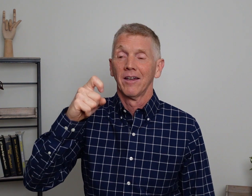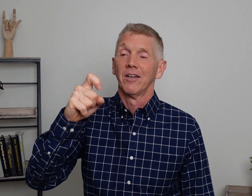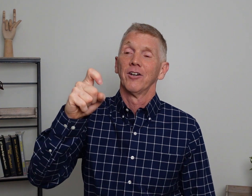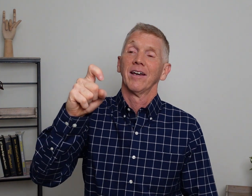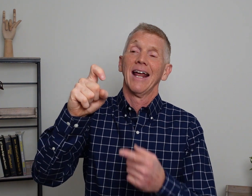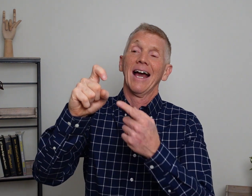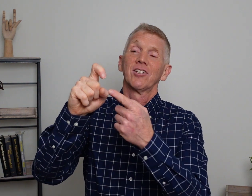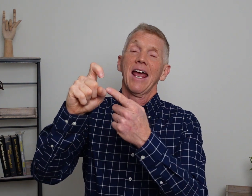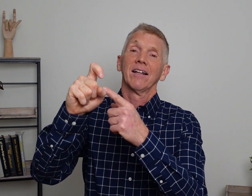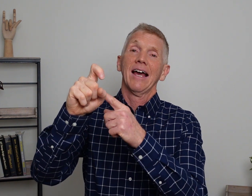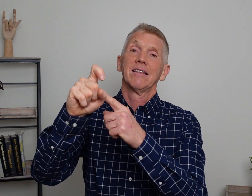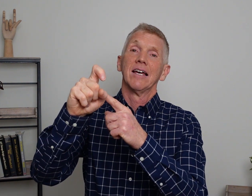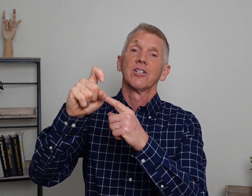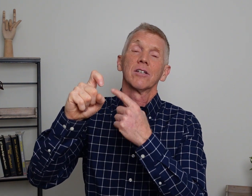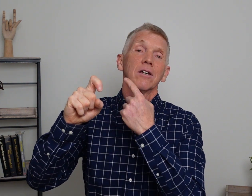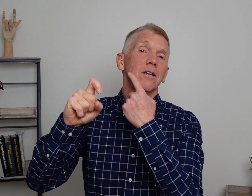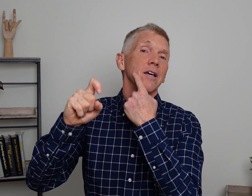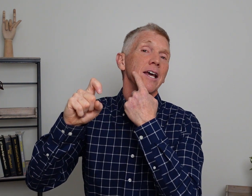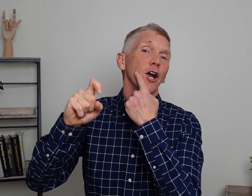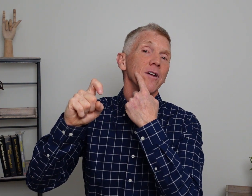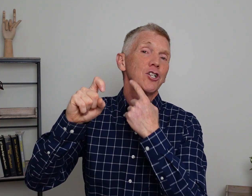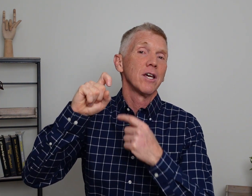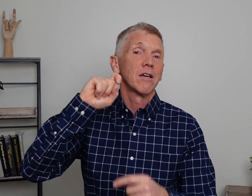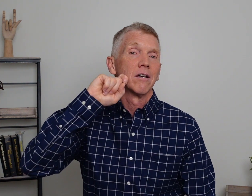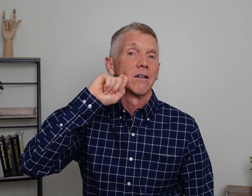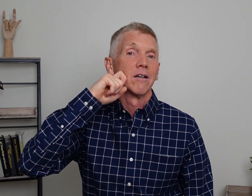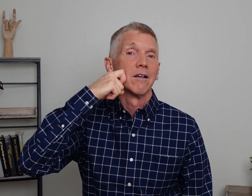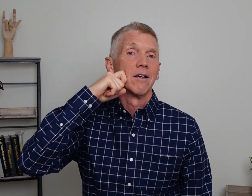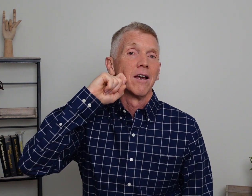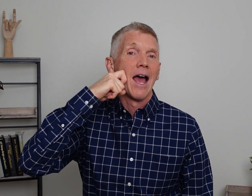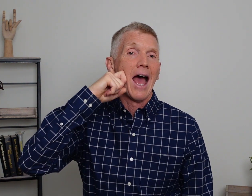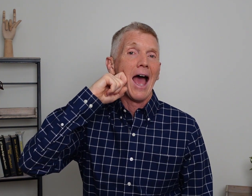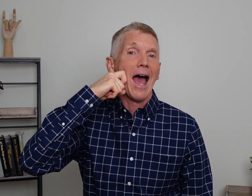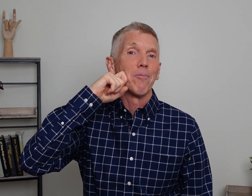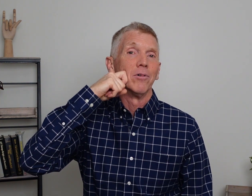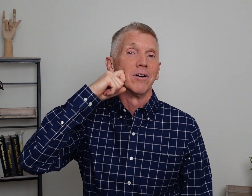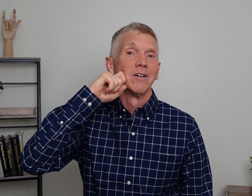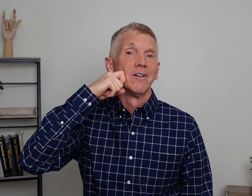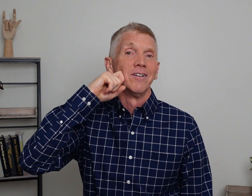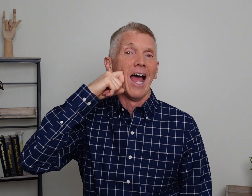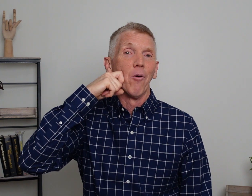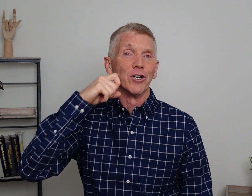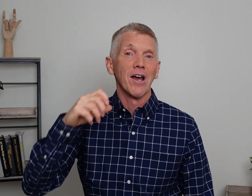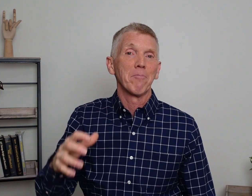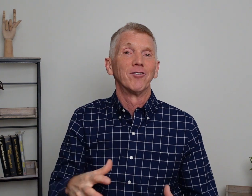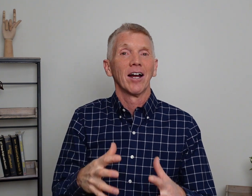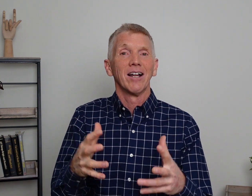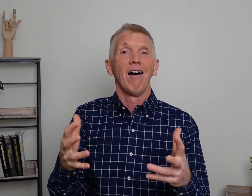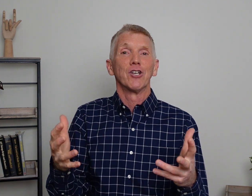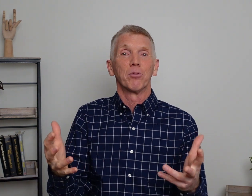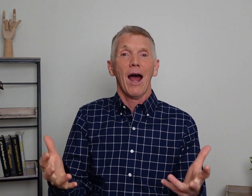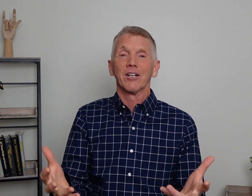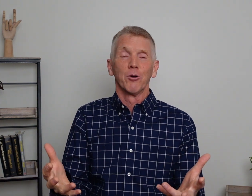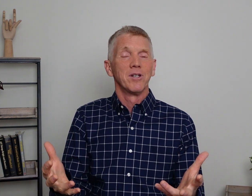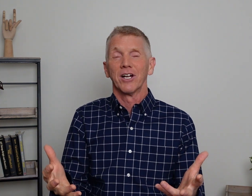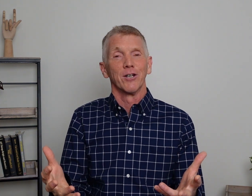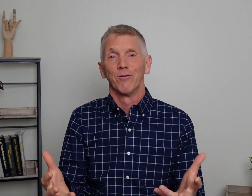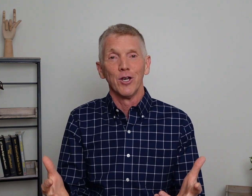You're going to take an X hand like this, here in the cheek, Apple. Now when you're talking about technology products, nobody's going to confuse